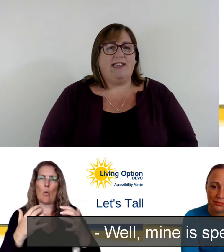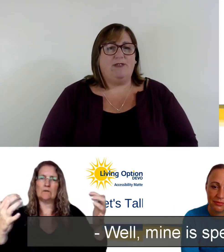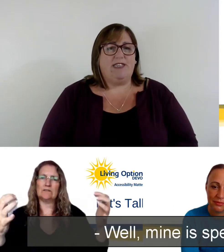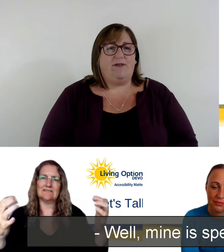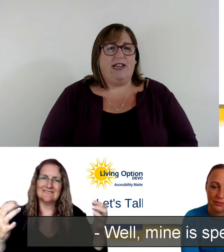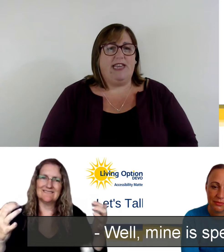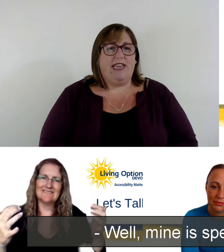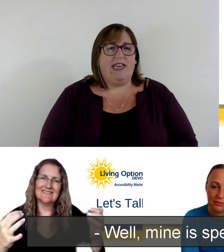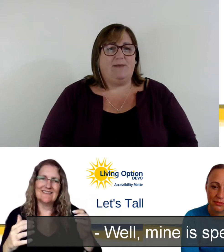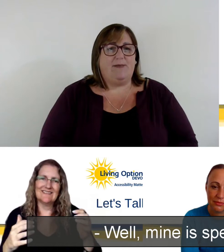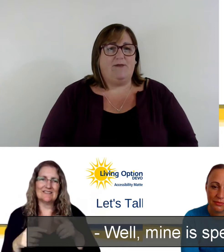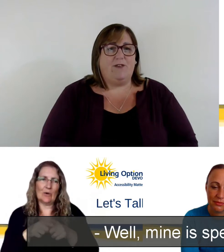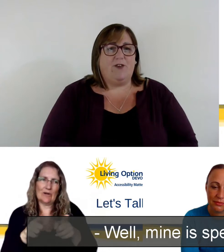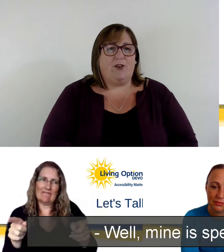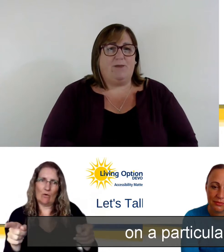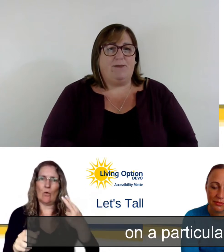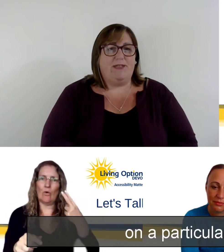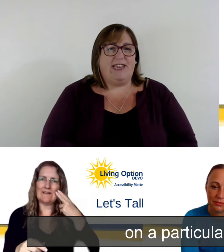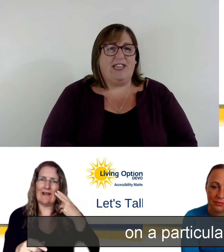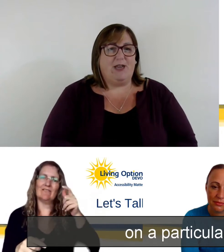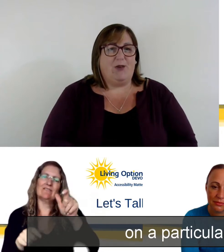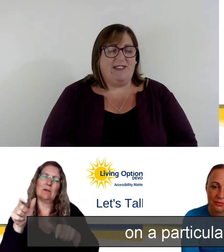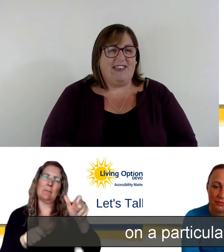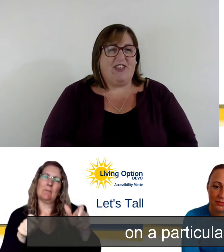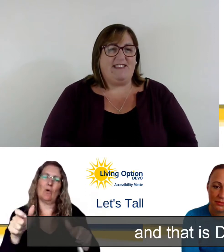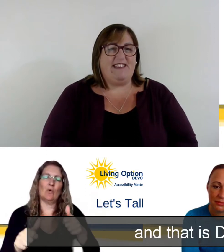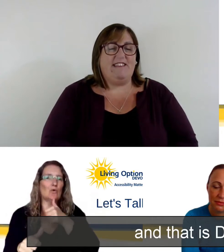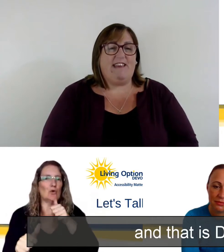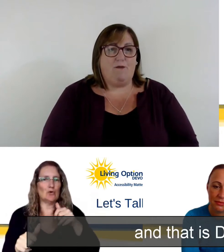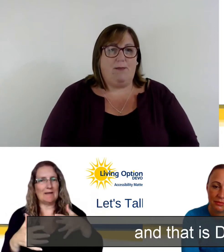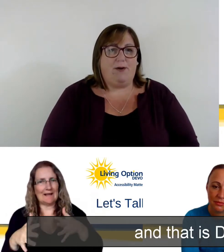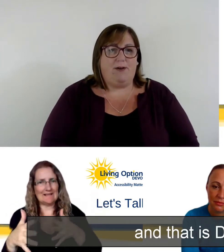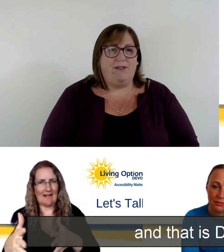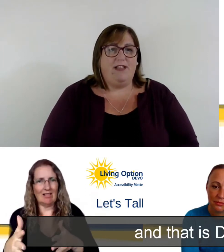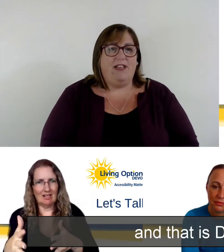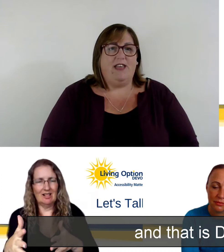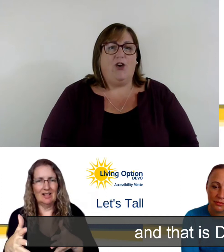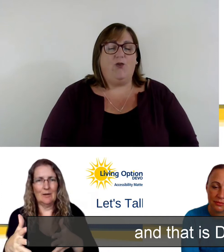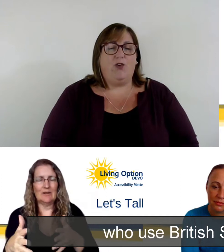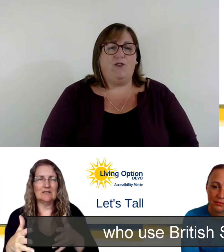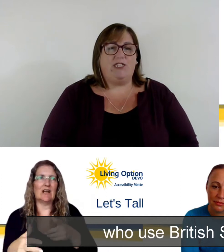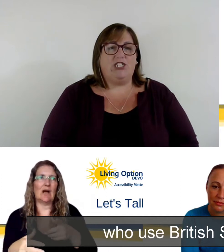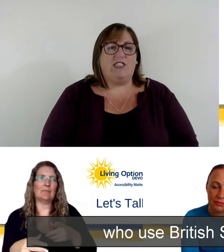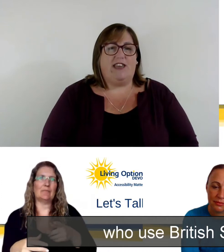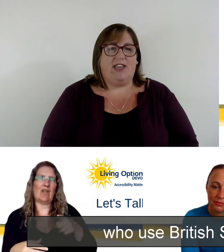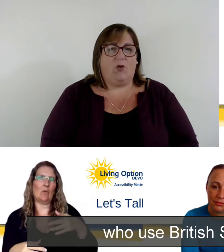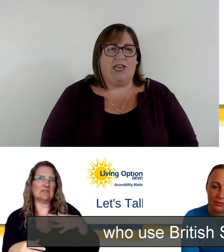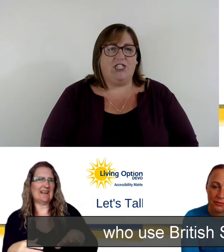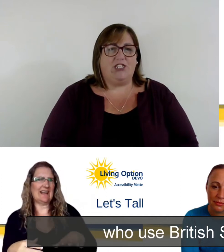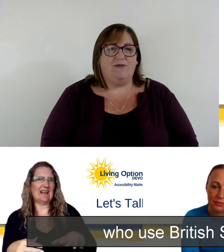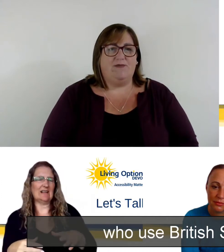Well, mine is specifically focused on a particular community, and that is deaf people who use British